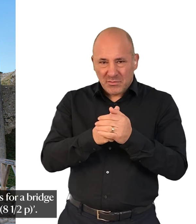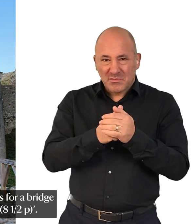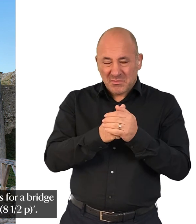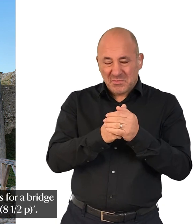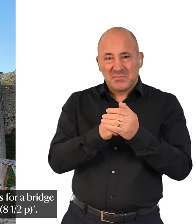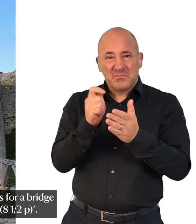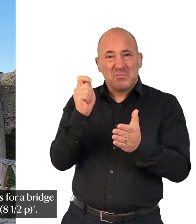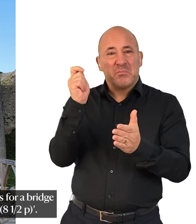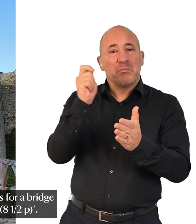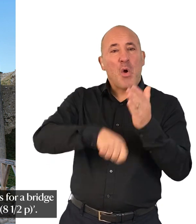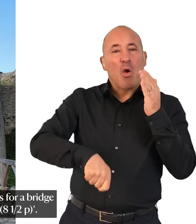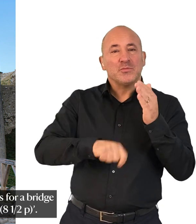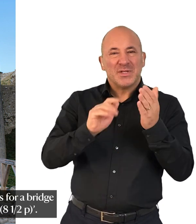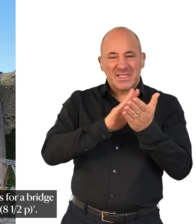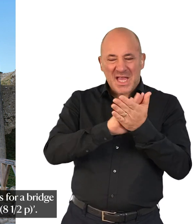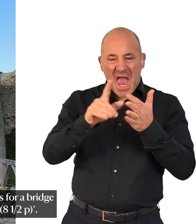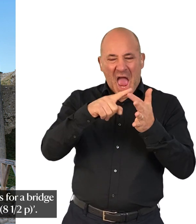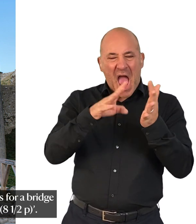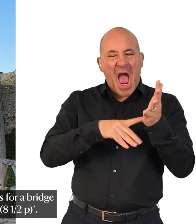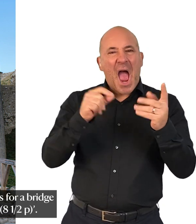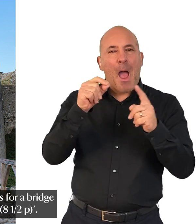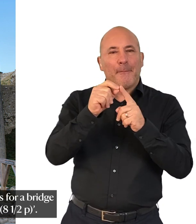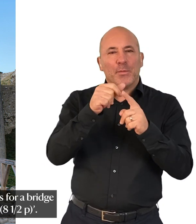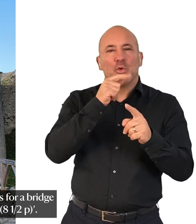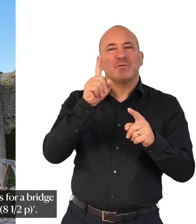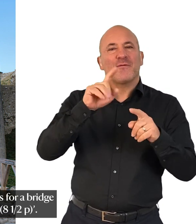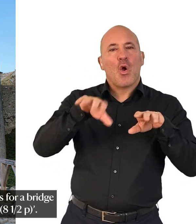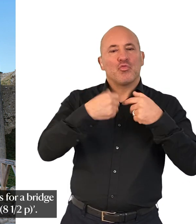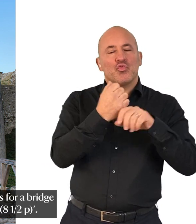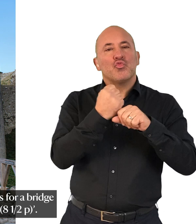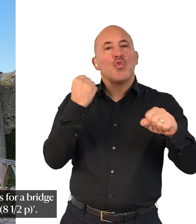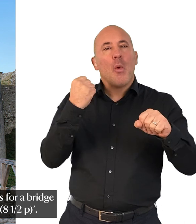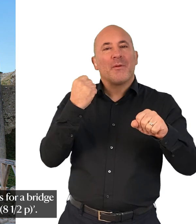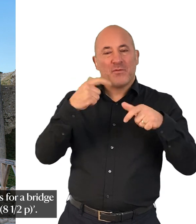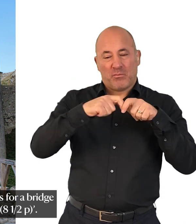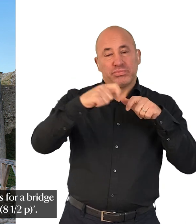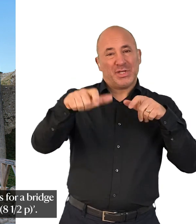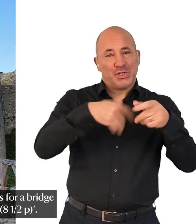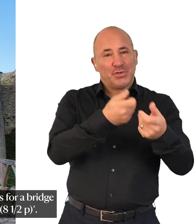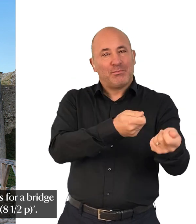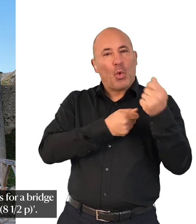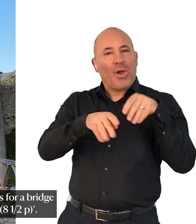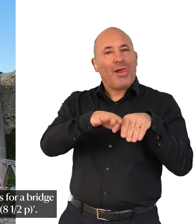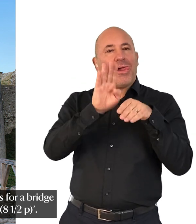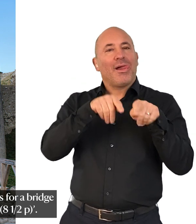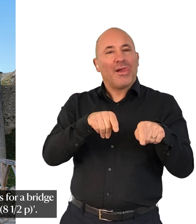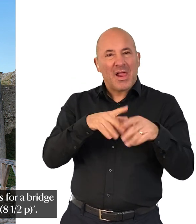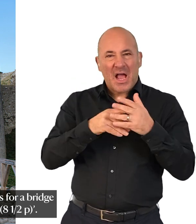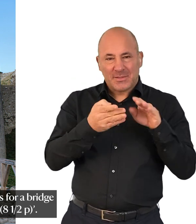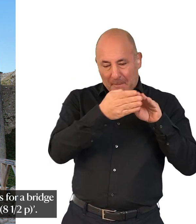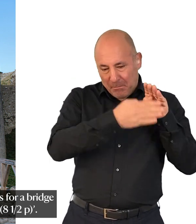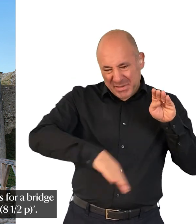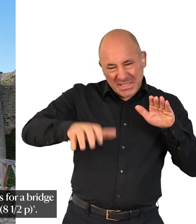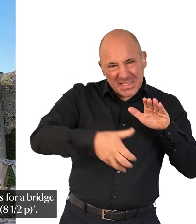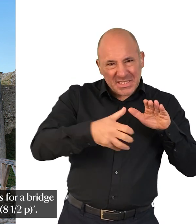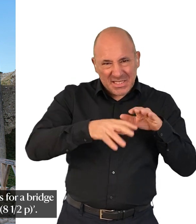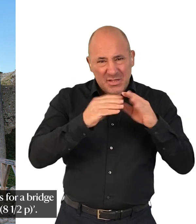For hemp, for ropes, for a bridge and a pit, 21d, eight and a half pence.